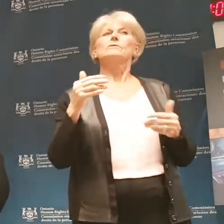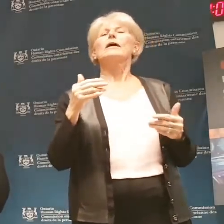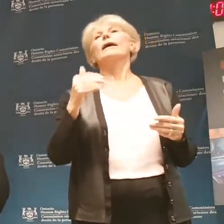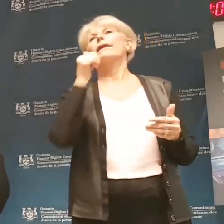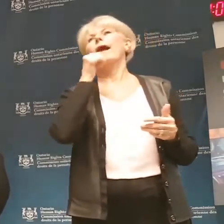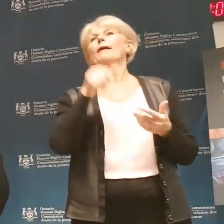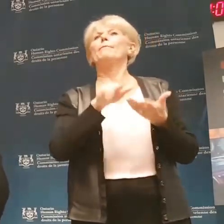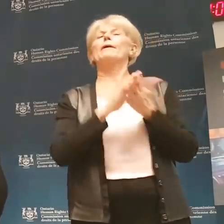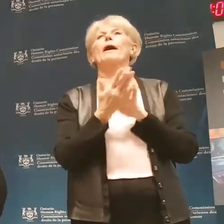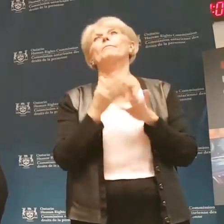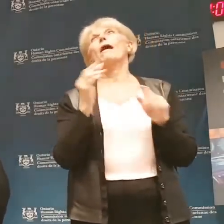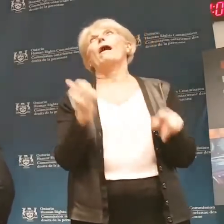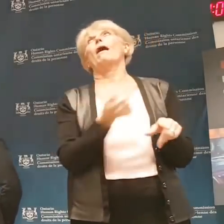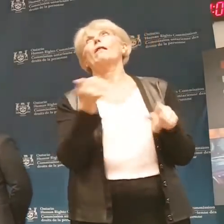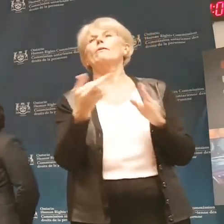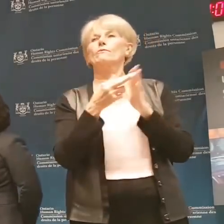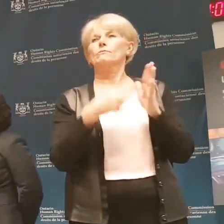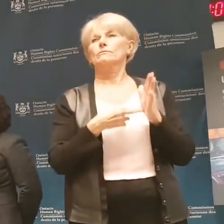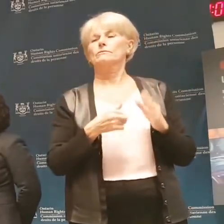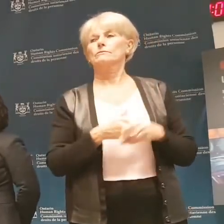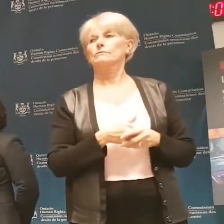not just another report?